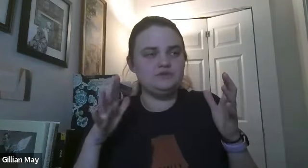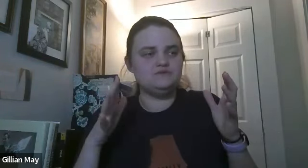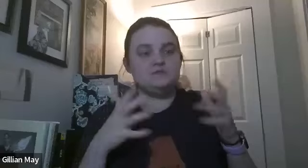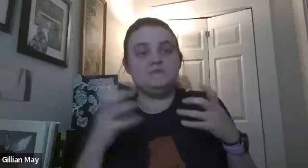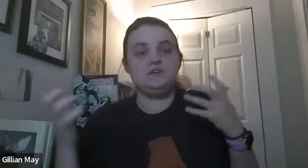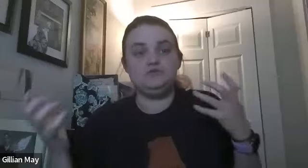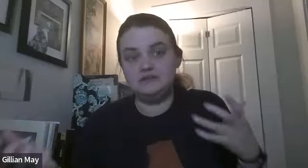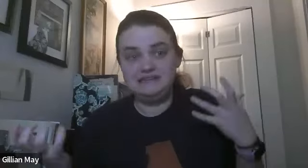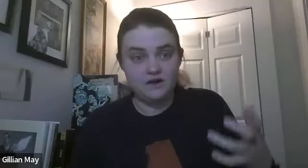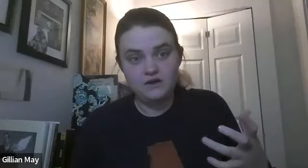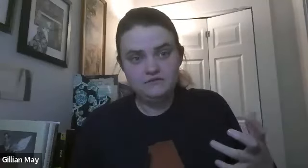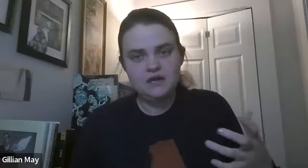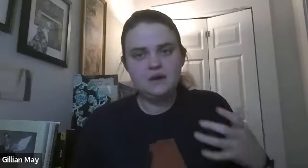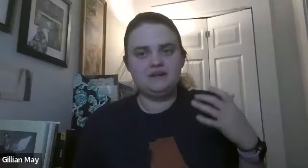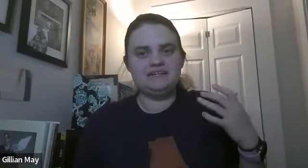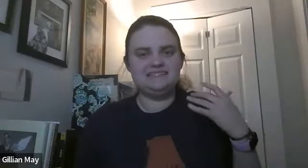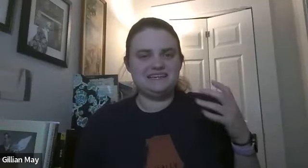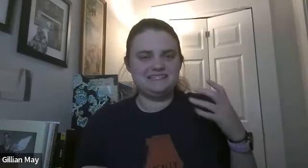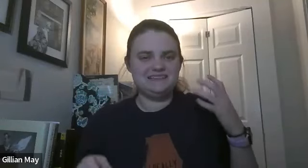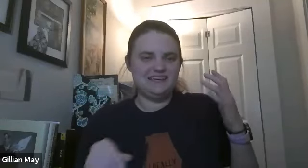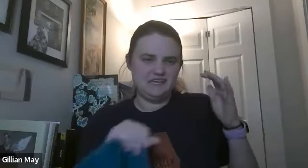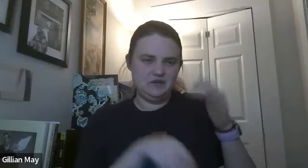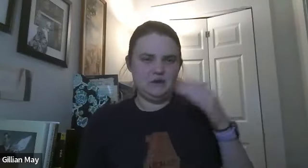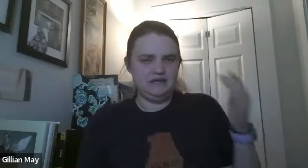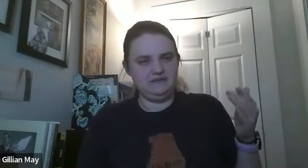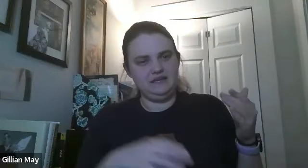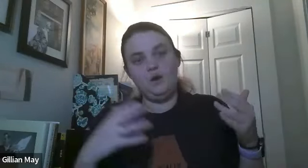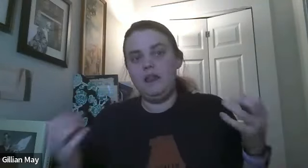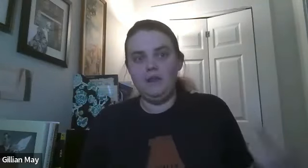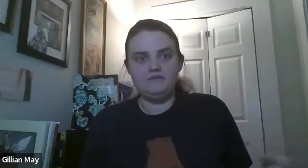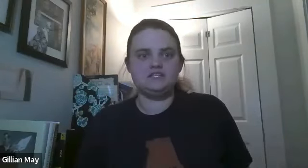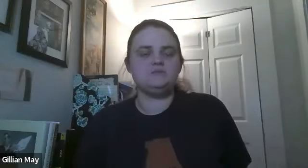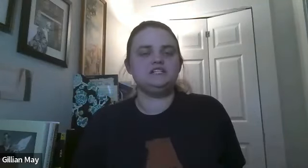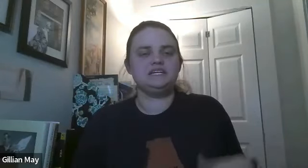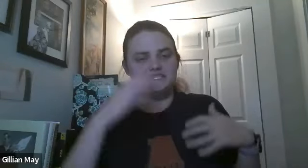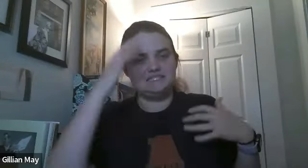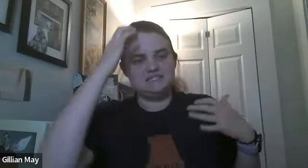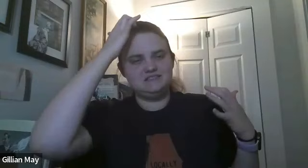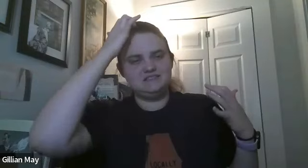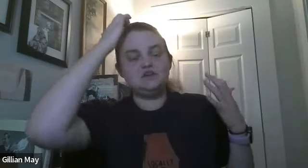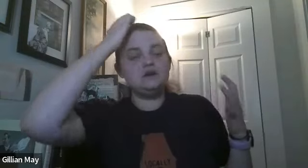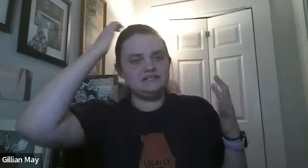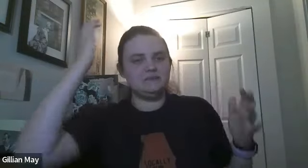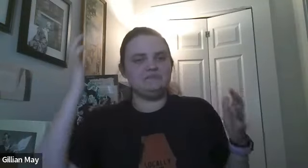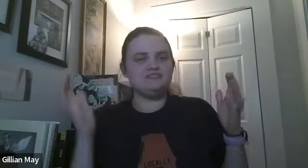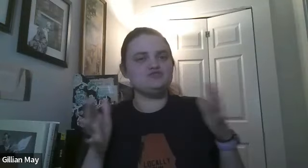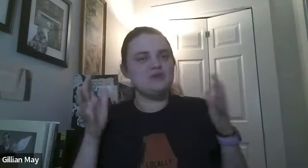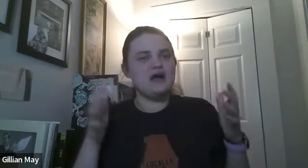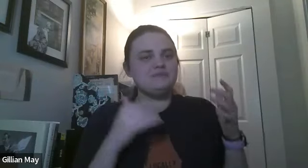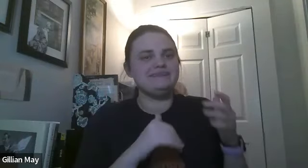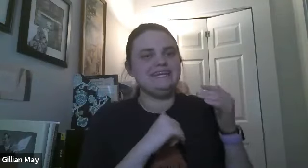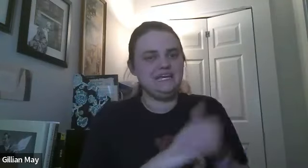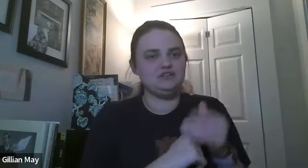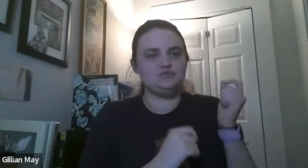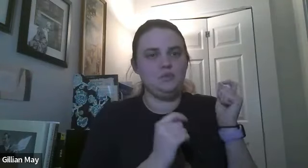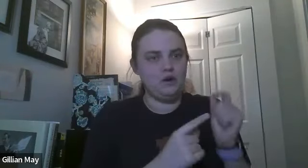for something like you really love, but it doesn't like equate like, oh, I love it so much. It's hard to explain because there's not really an English word